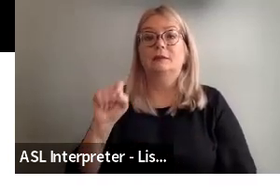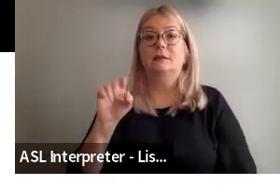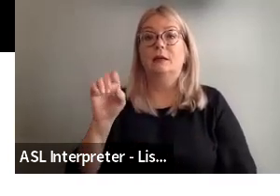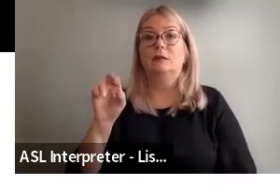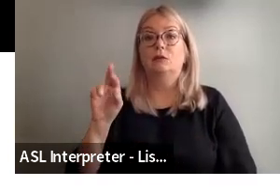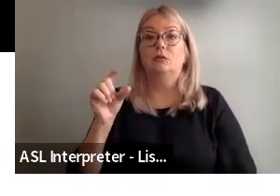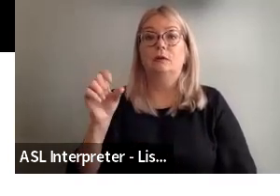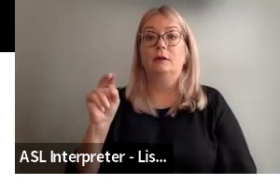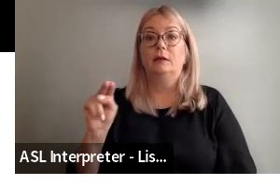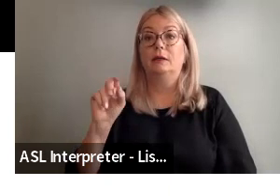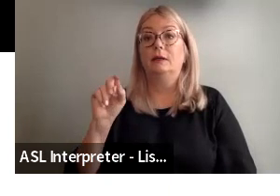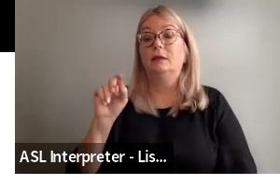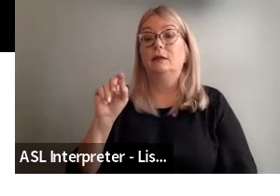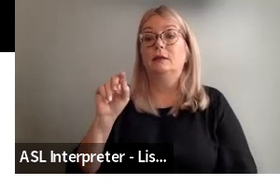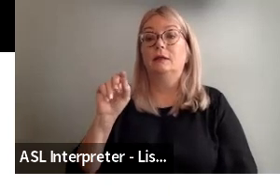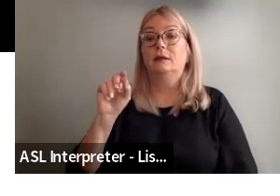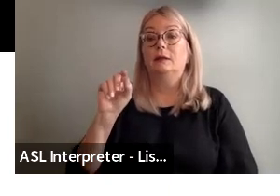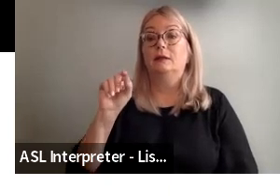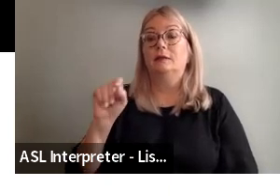francis.oregon.gov/employer or call